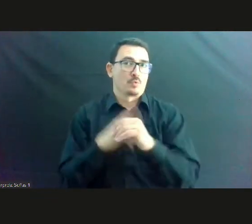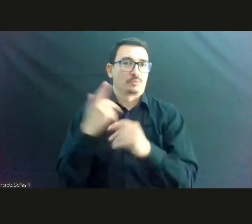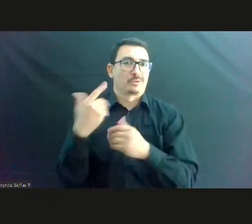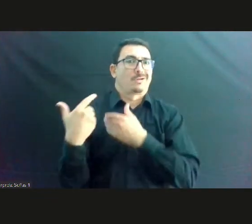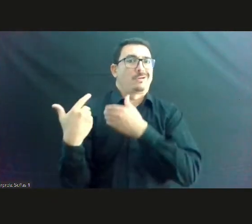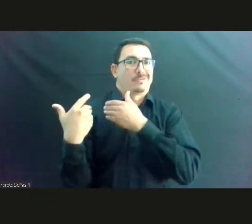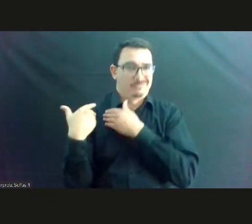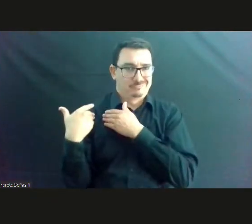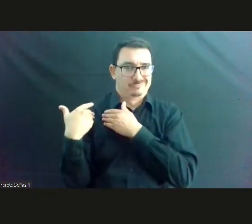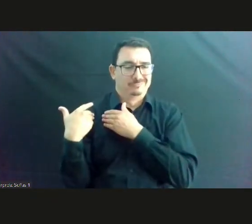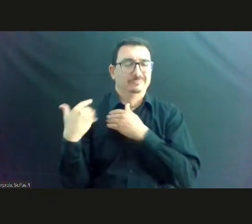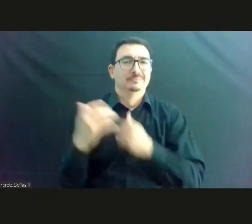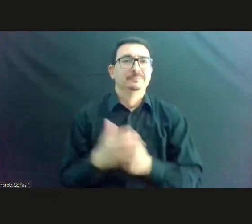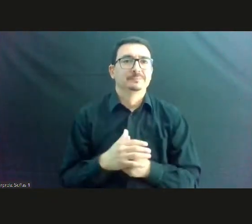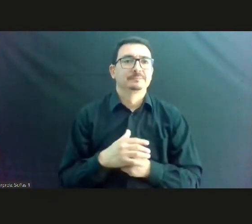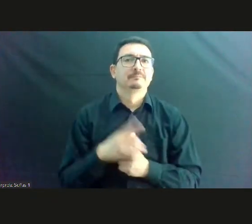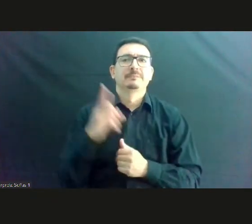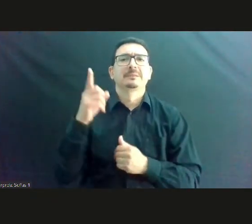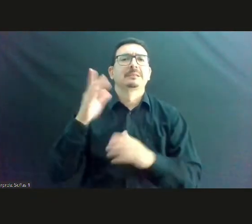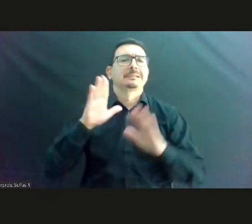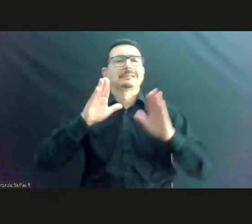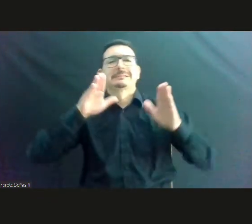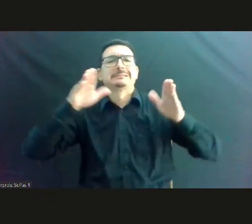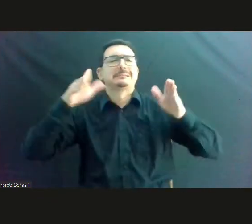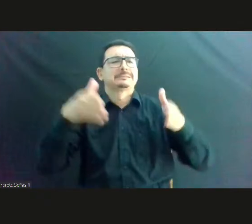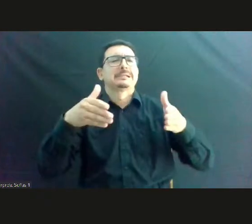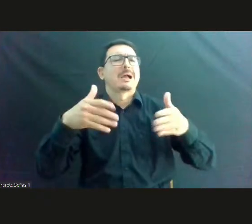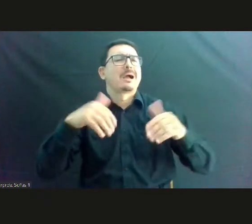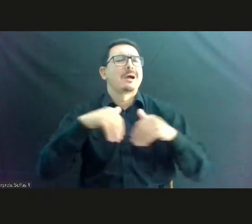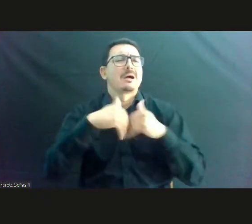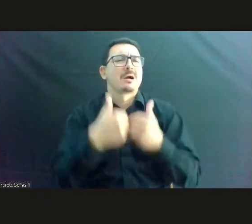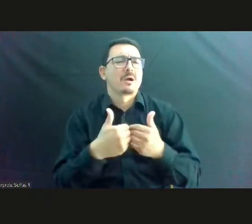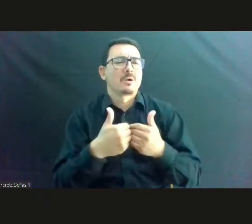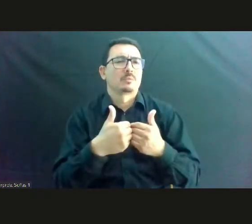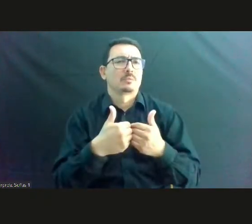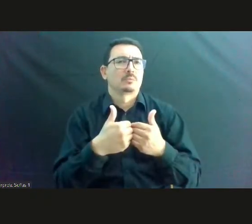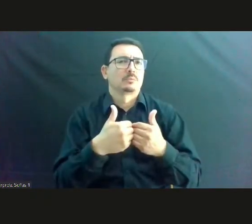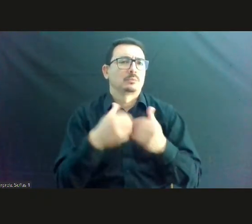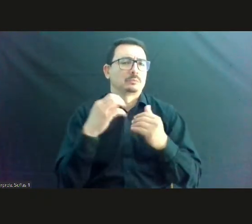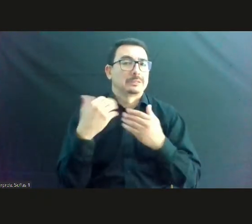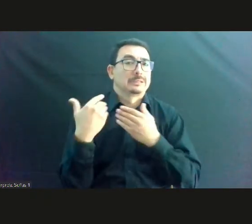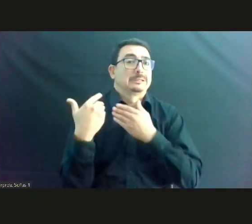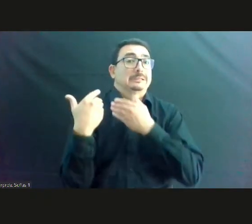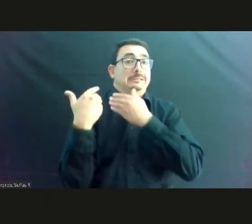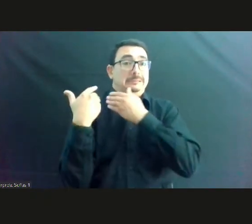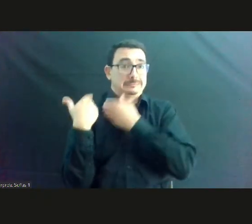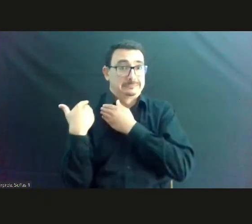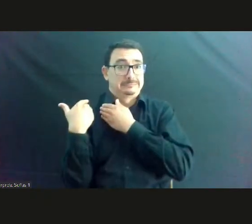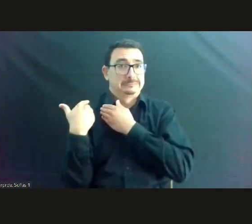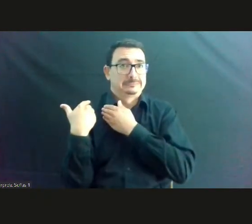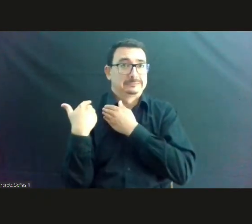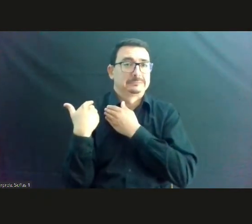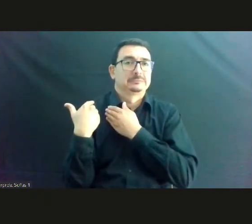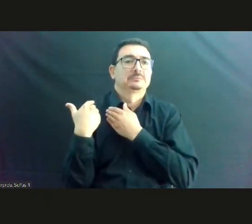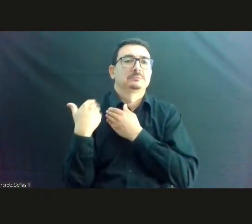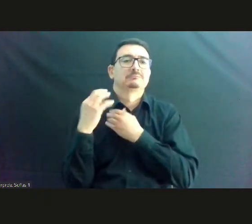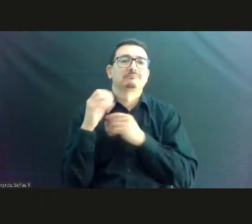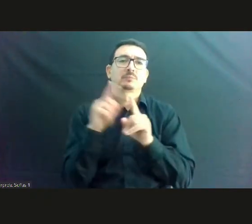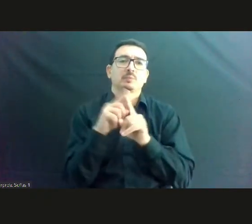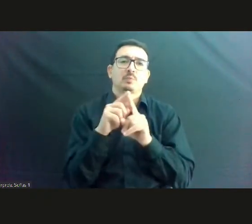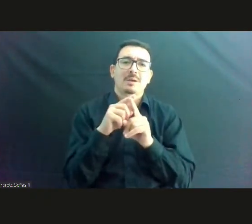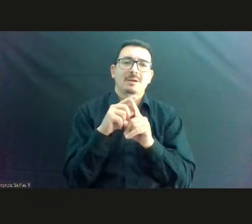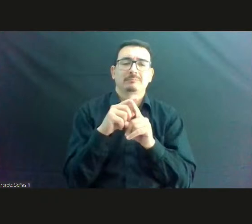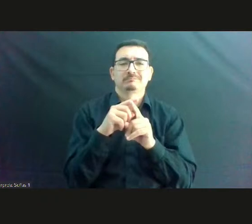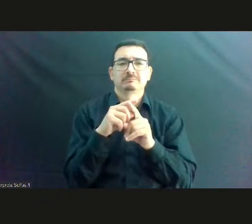harassment. In 2019, she was the African Group Coordinator for Human Rights Issues and Vice President of